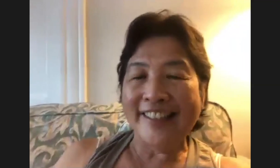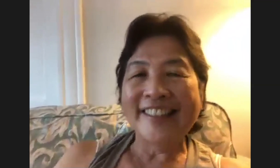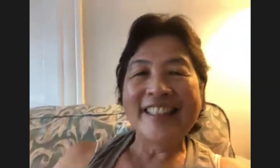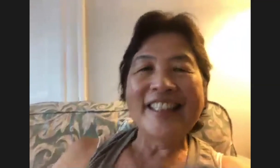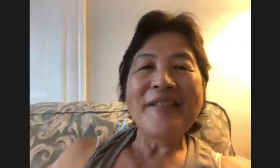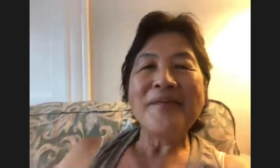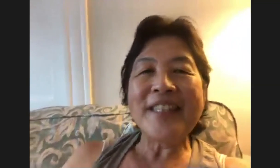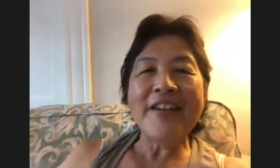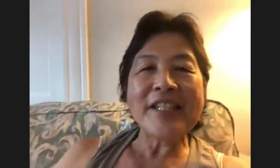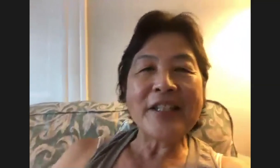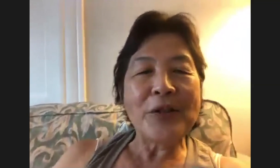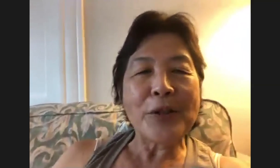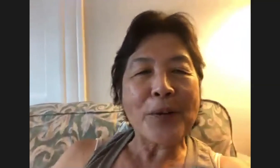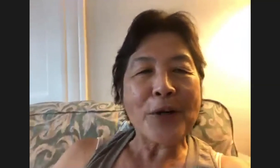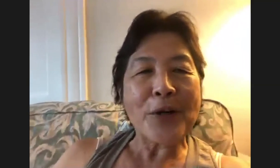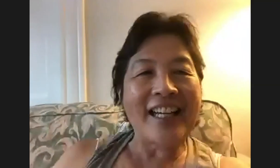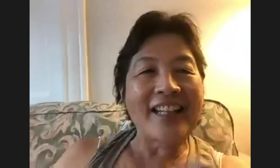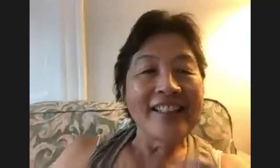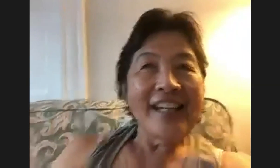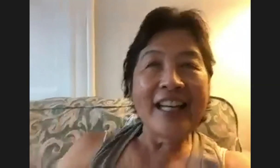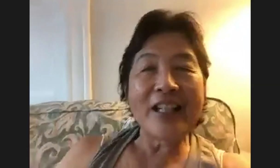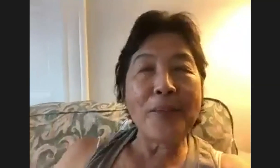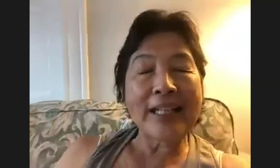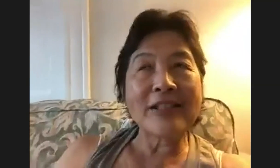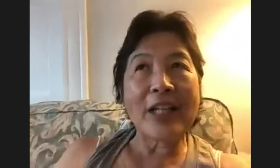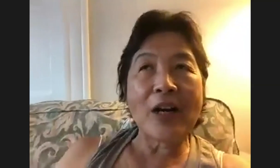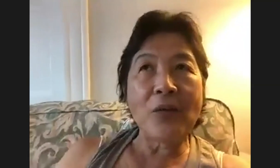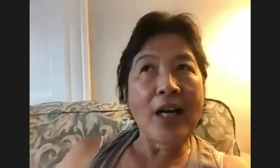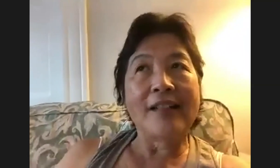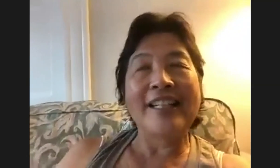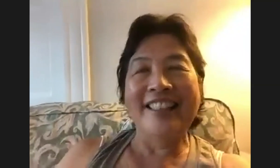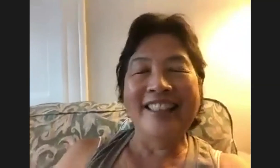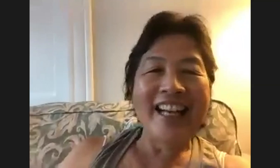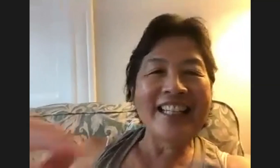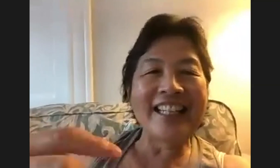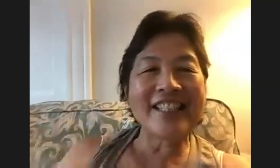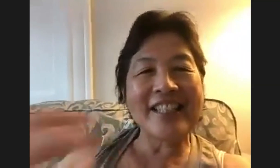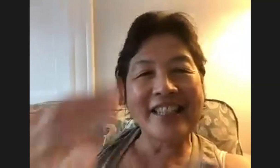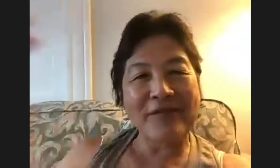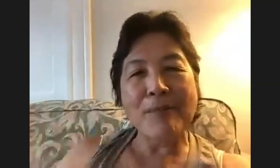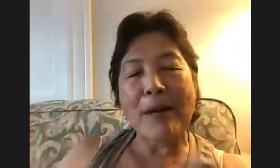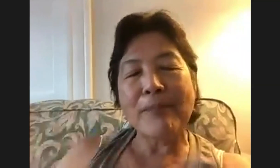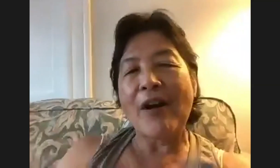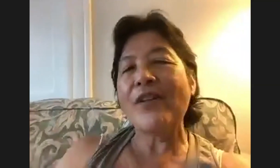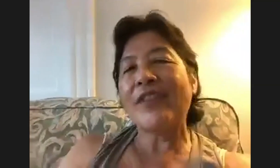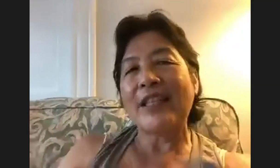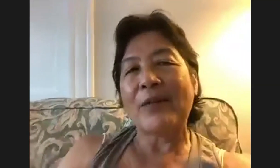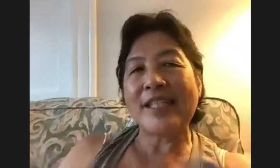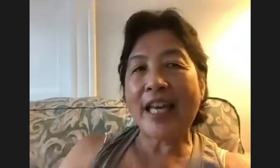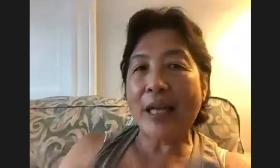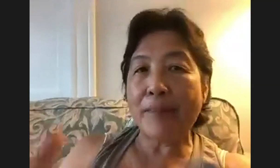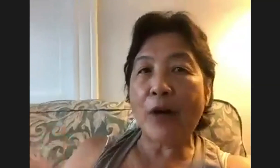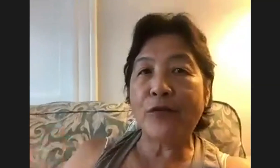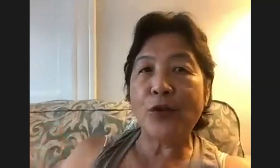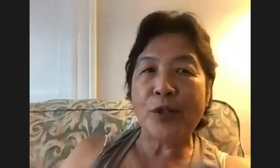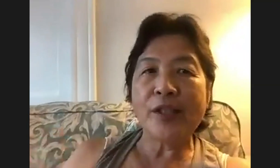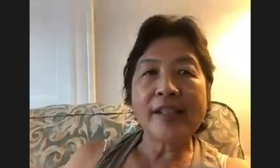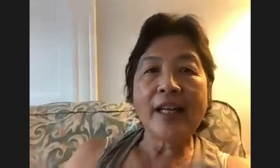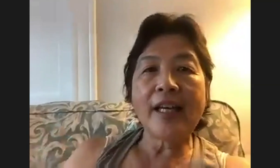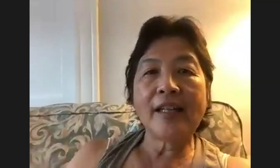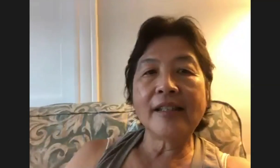weird? But now as an older person, I go back to it. I go, well, and I sort of remember everything that was said about